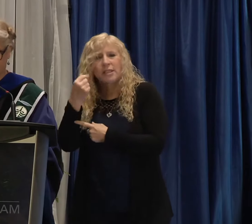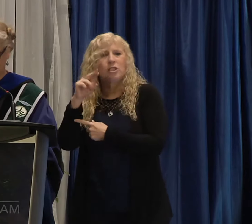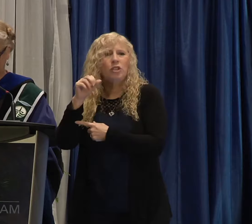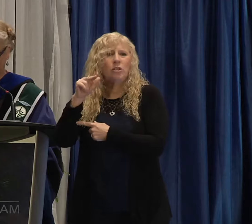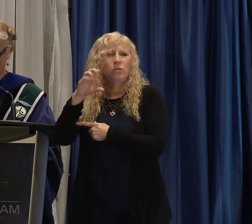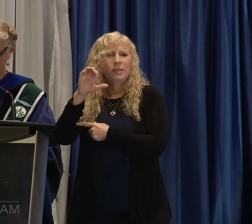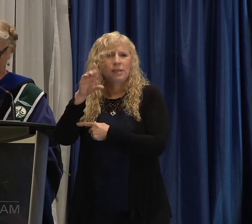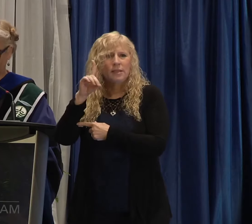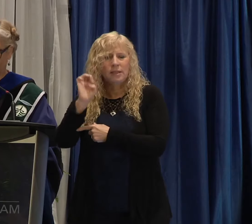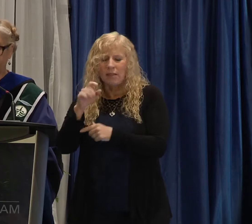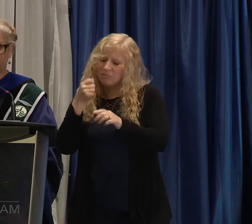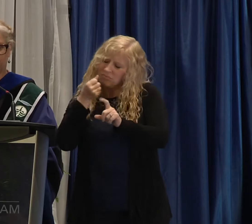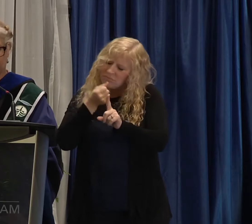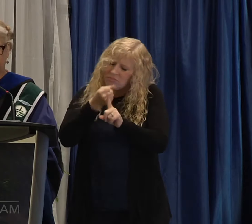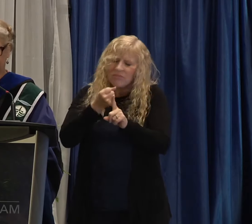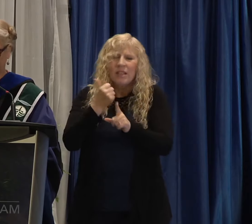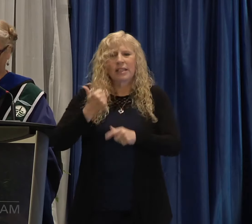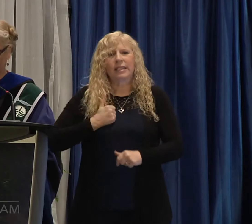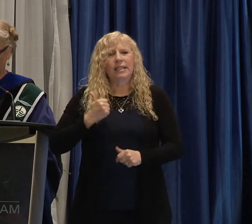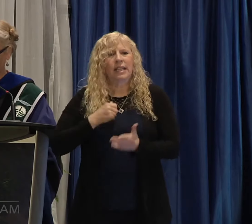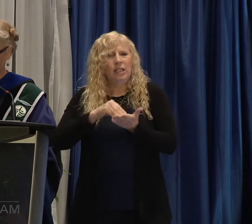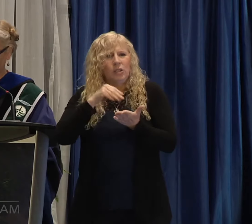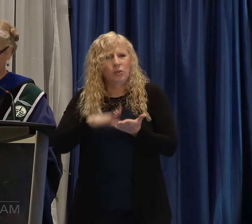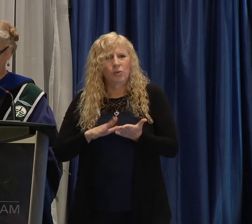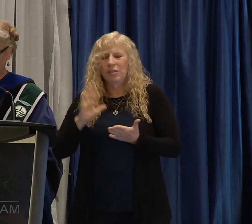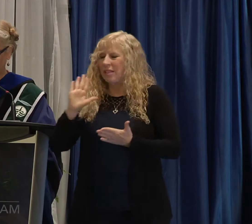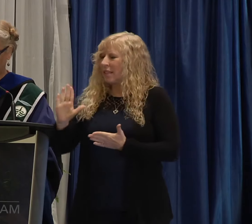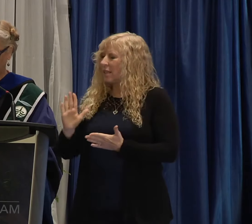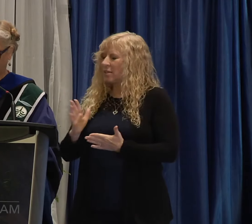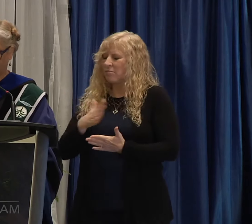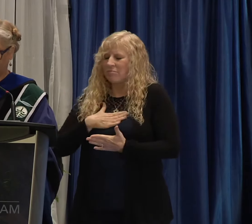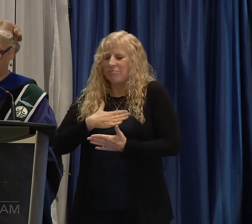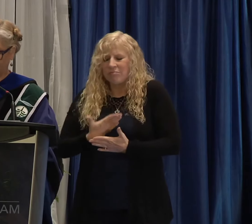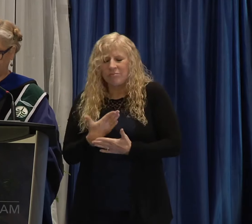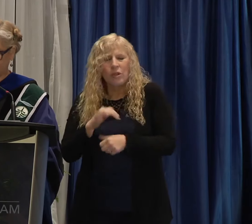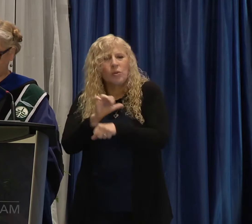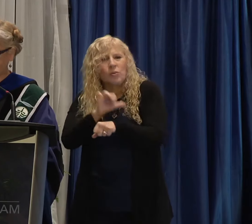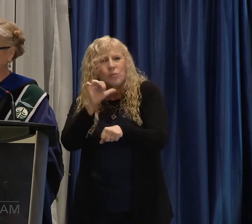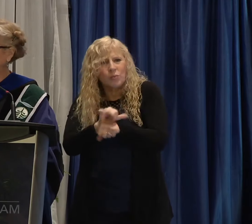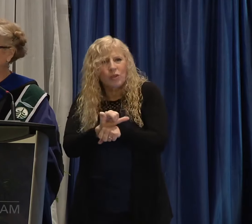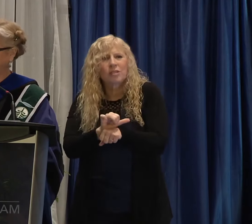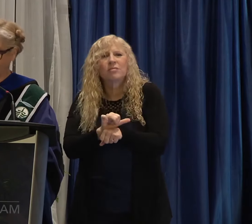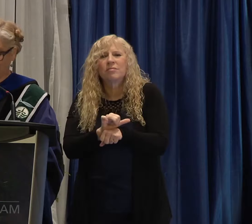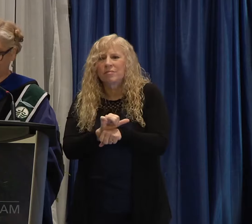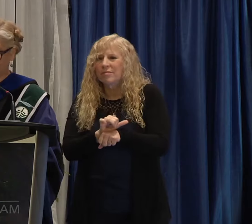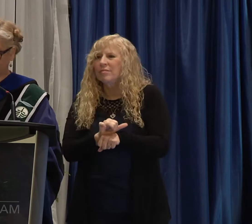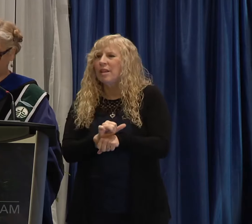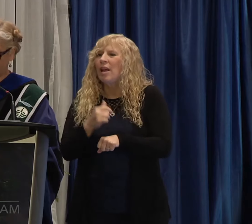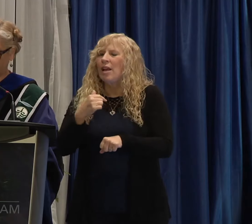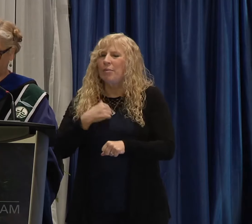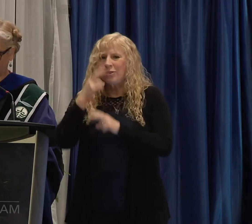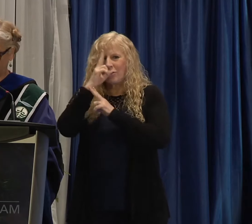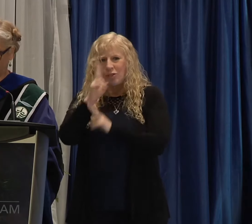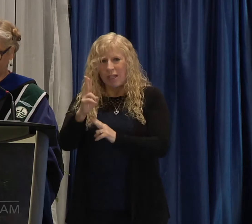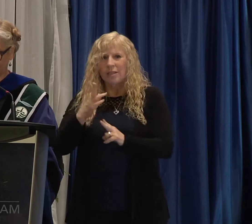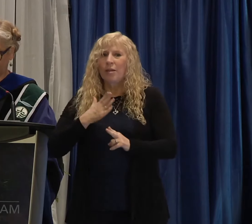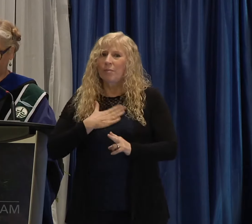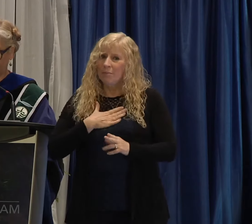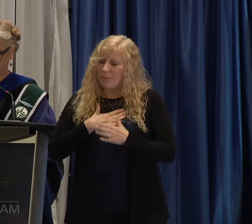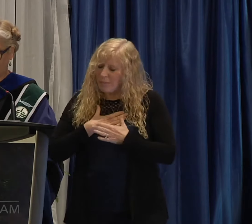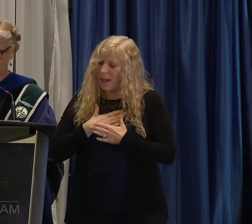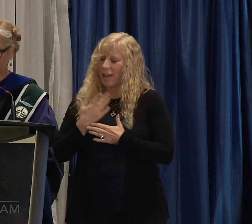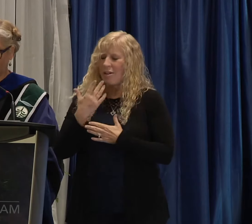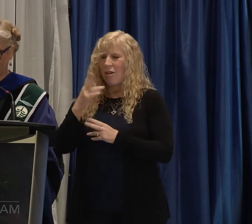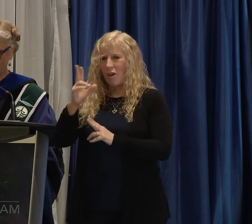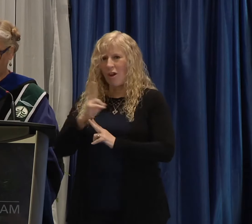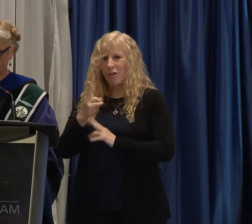upon Canadian students, and his selfless work of public education, Mr. Chancellor, I have the honor of presenting to you, for the degree